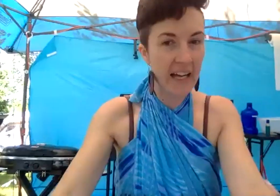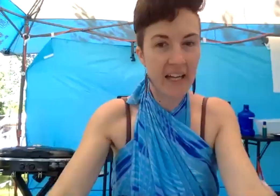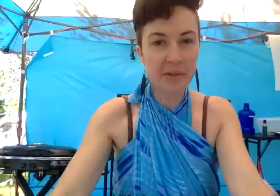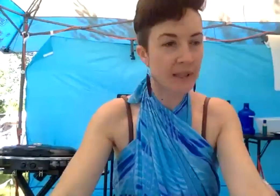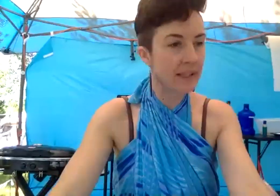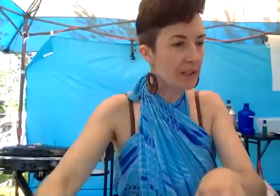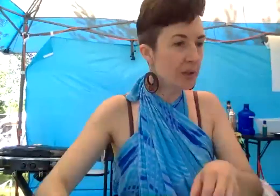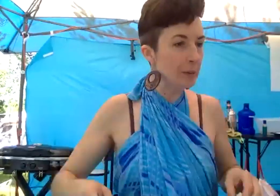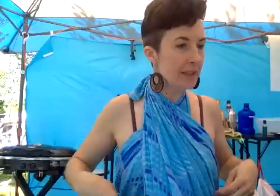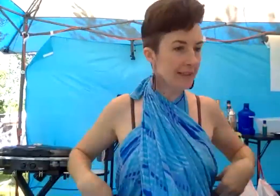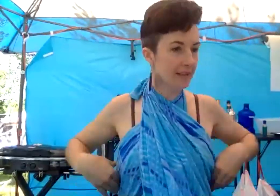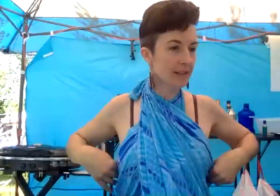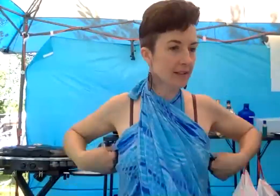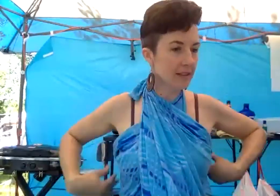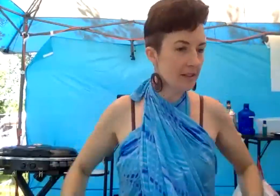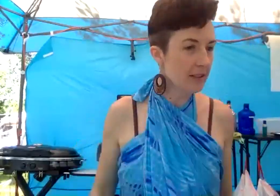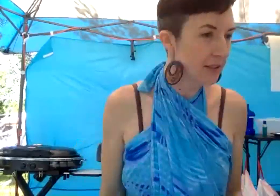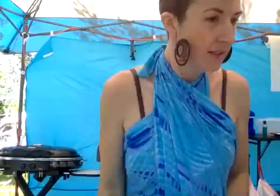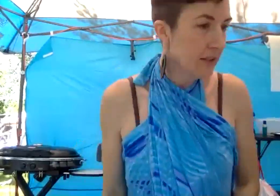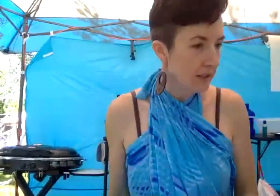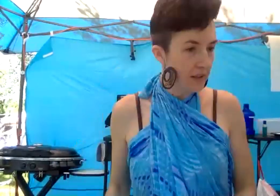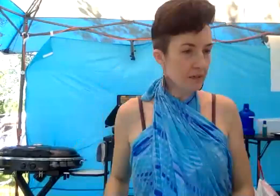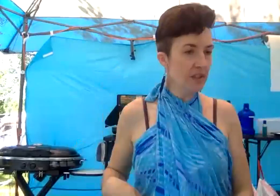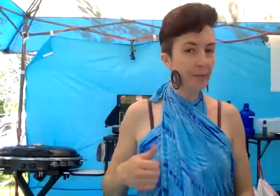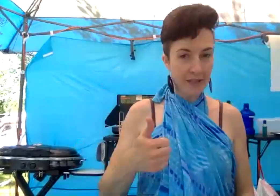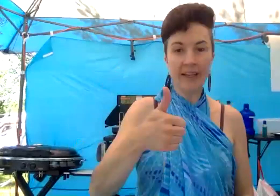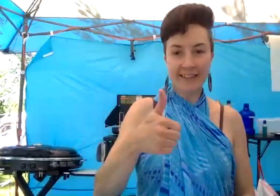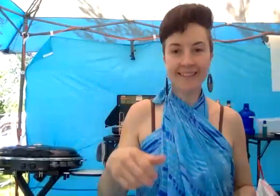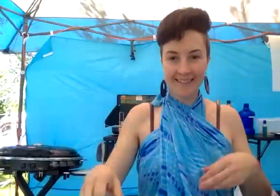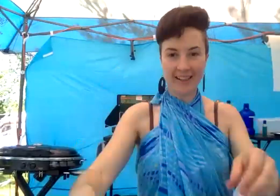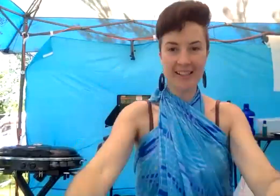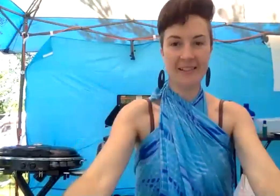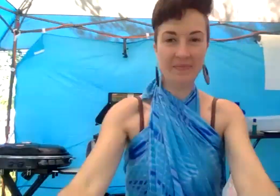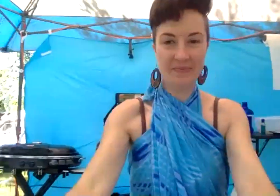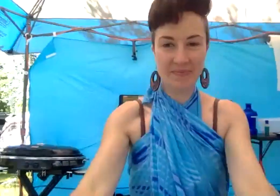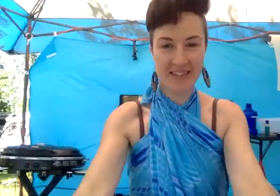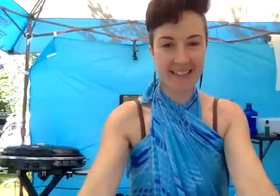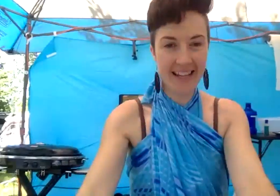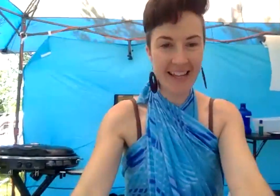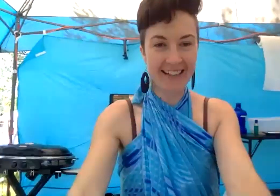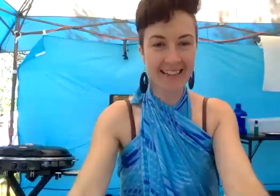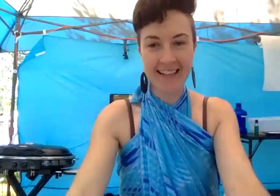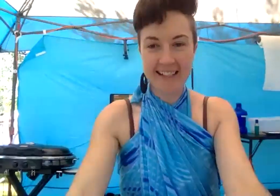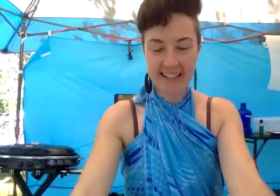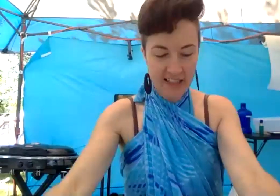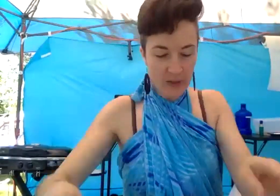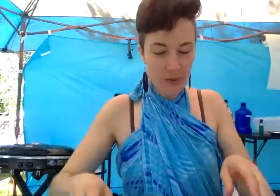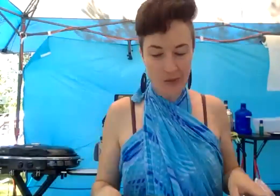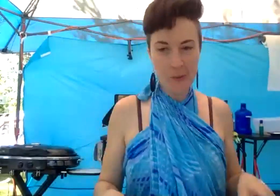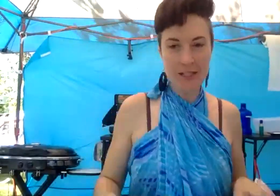Hi, everyone. Can you hear me? If you can hear me, okay, awesome. Yay. Thank you so much